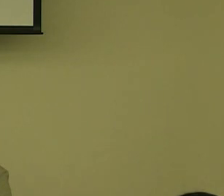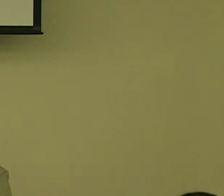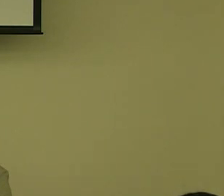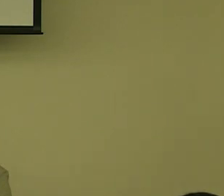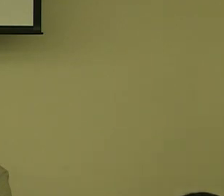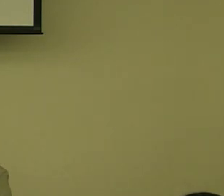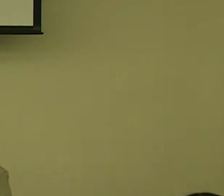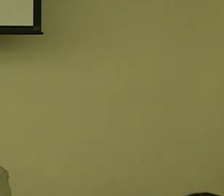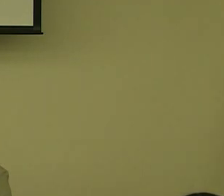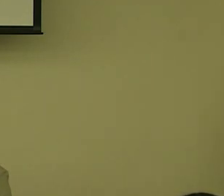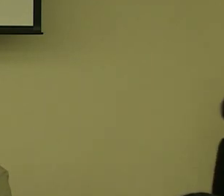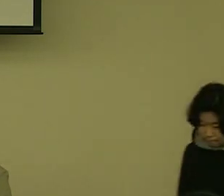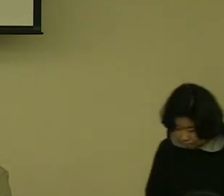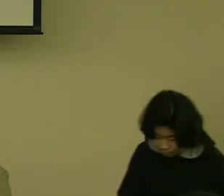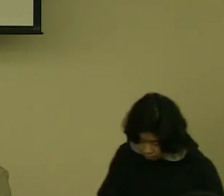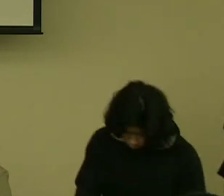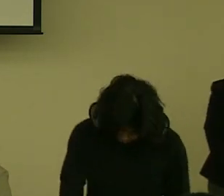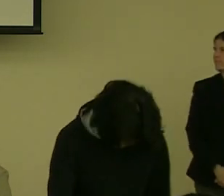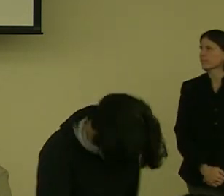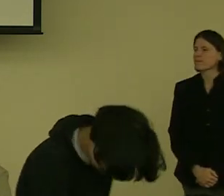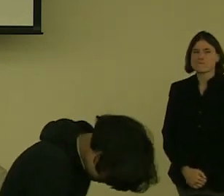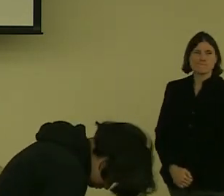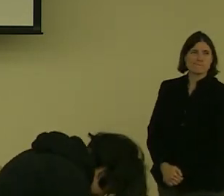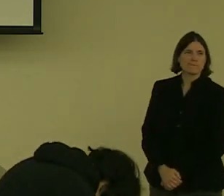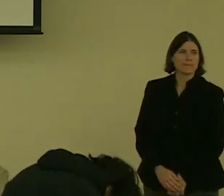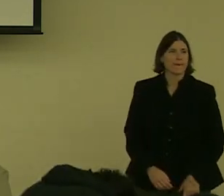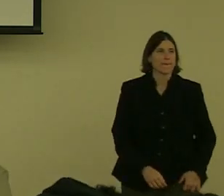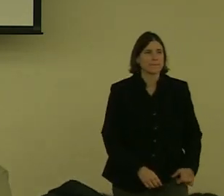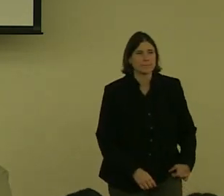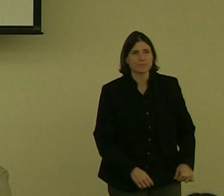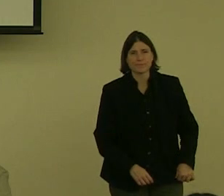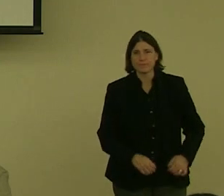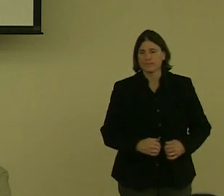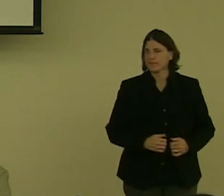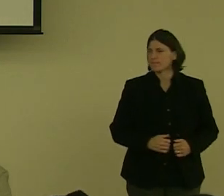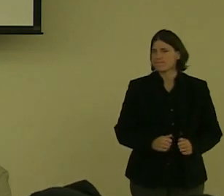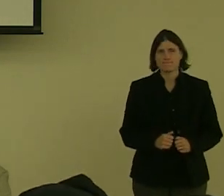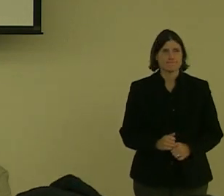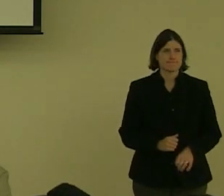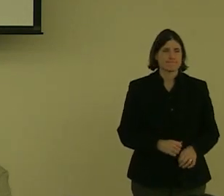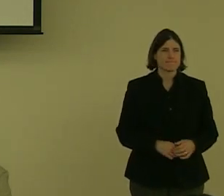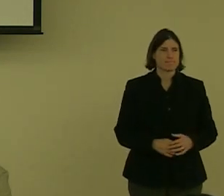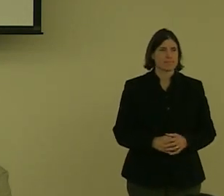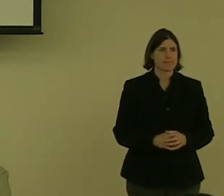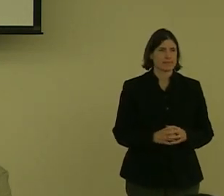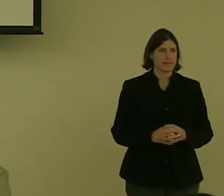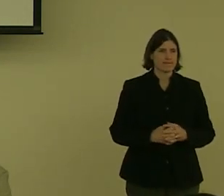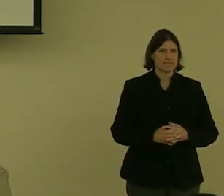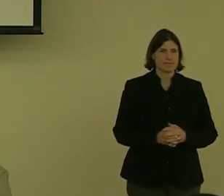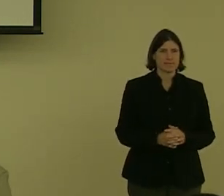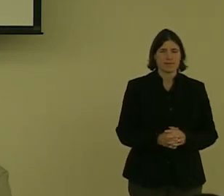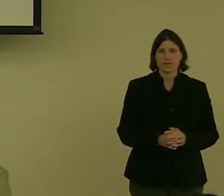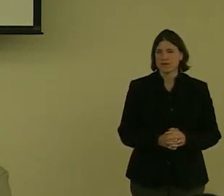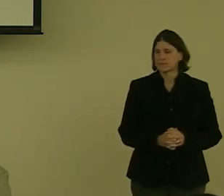with its own grants and funding as it proceeds. So if things feel bleak, they're at